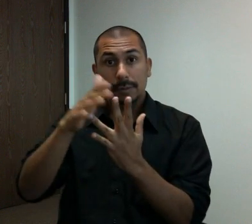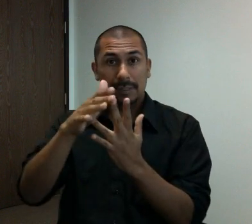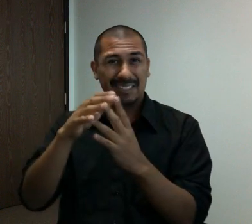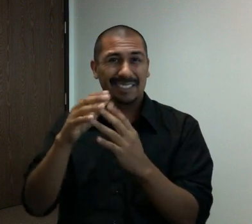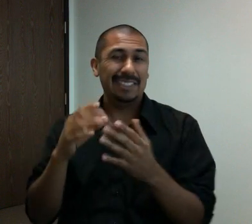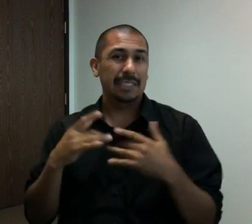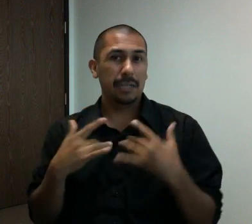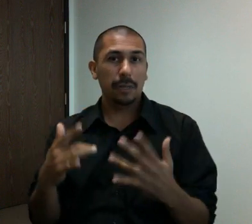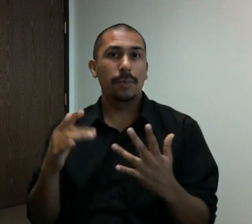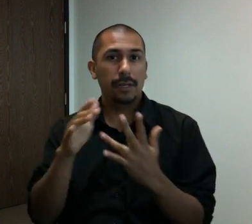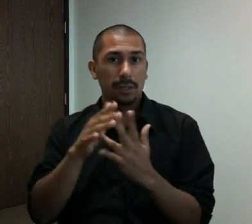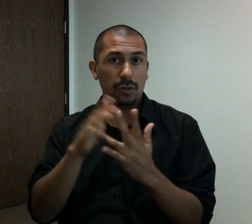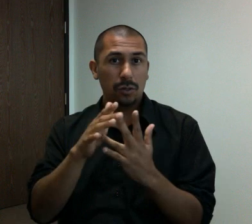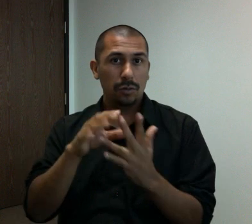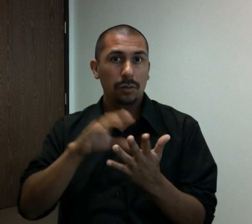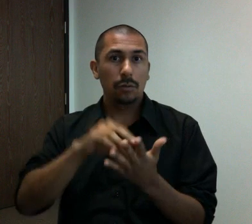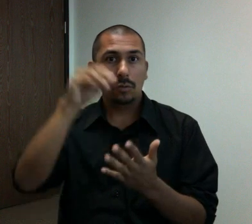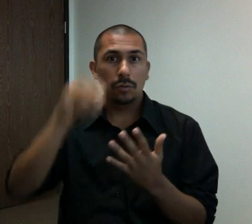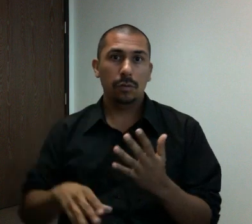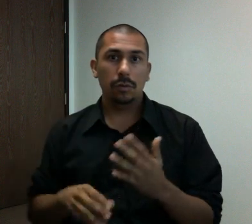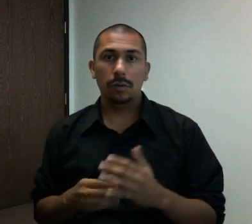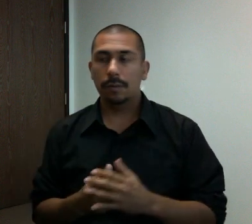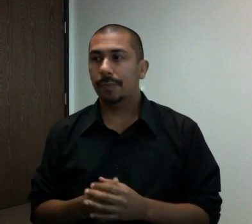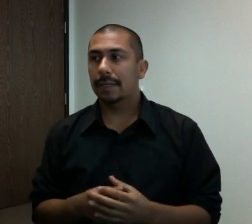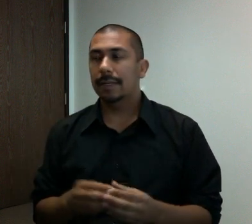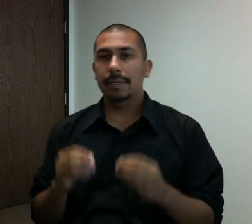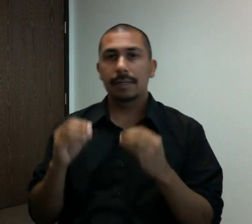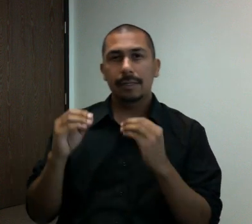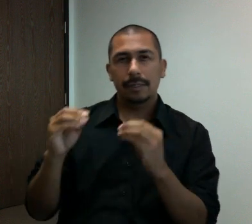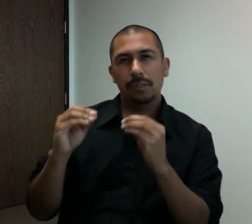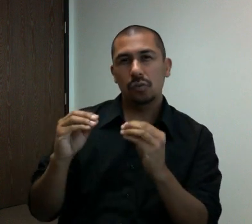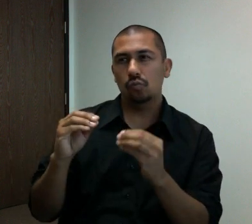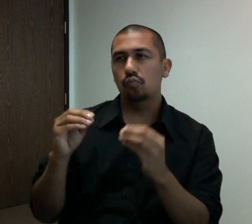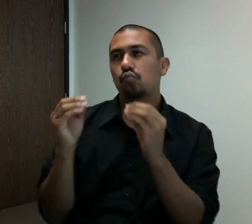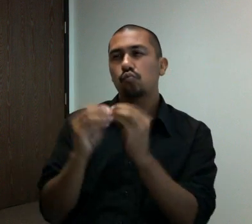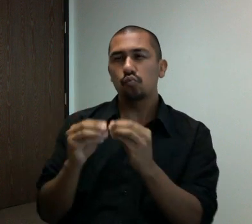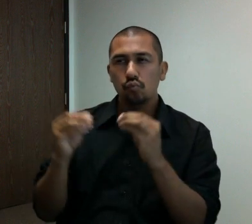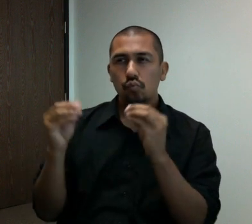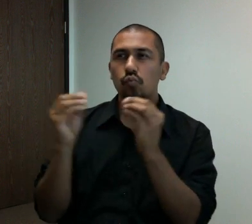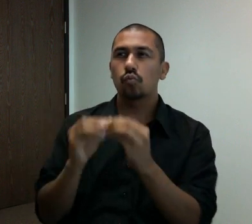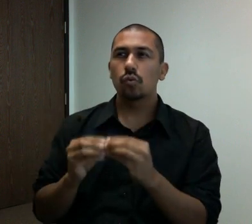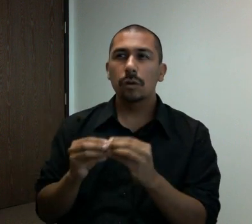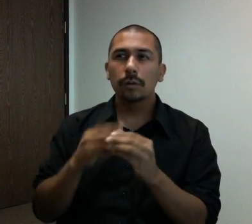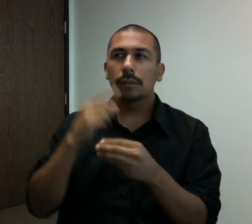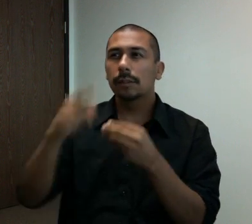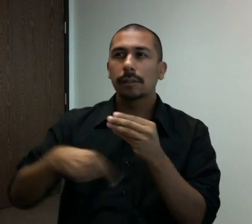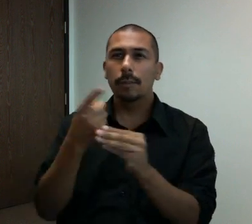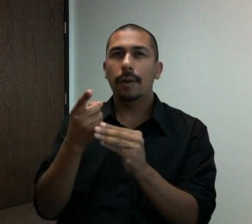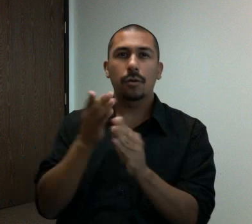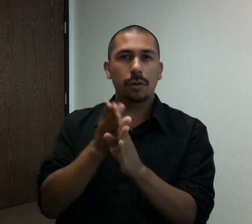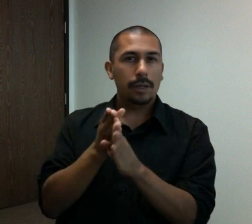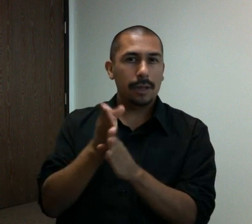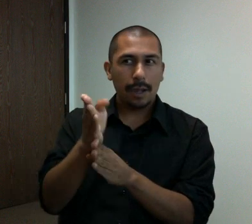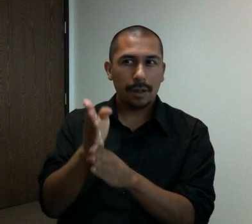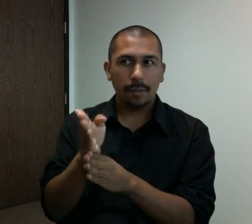for their academic career. And I'm teaching a similar class, reading class, but the needs are very different.